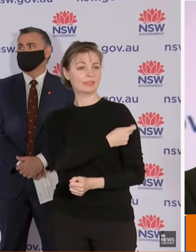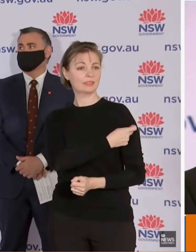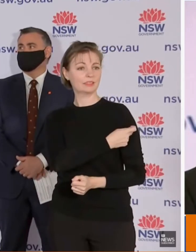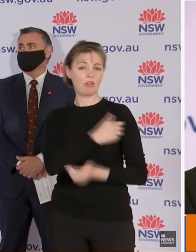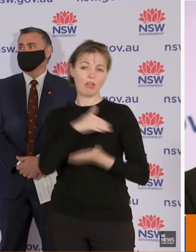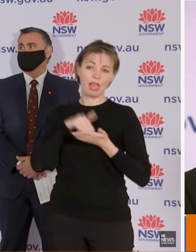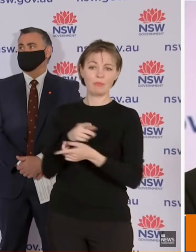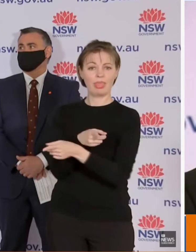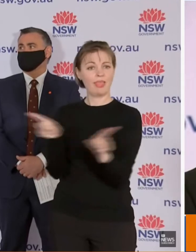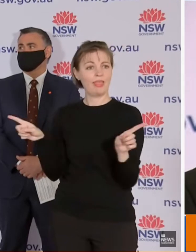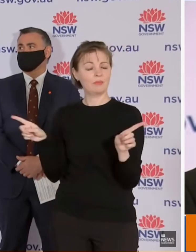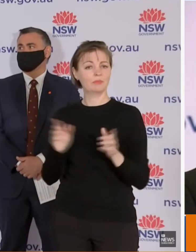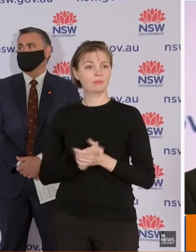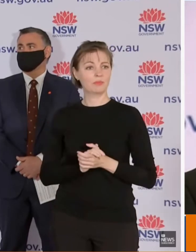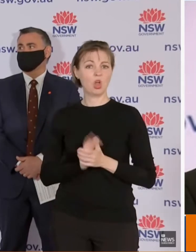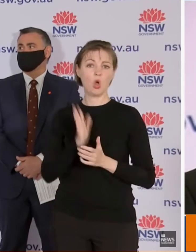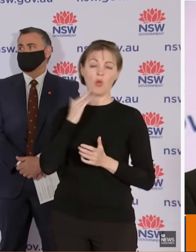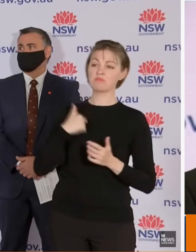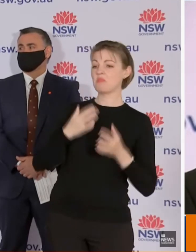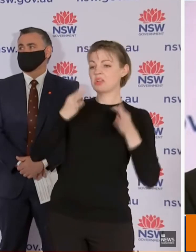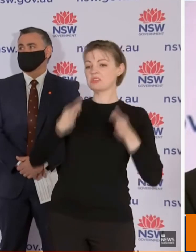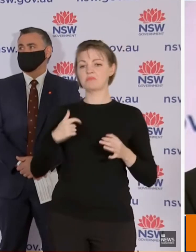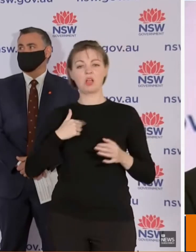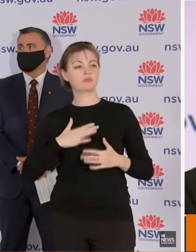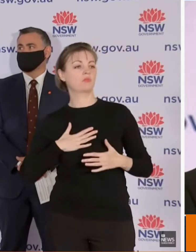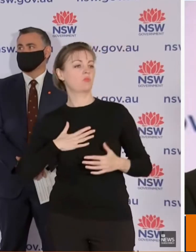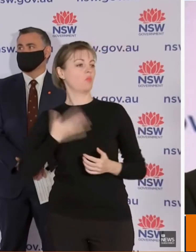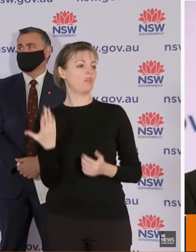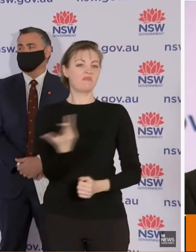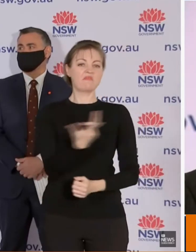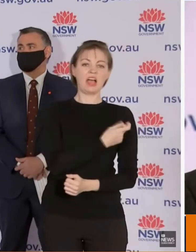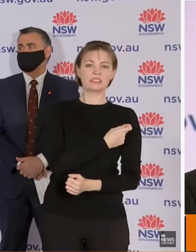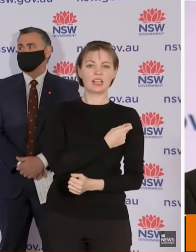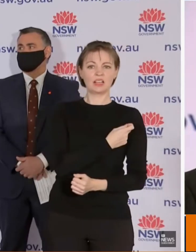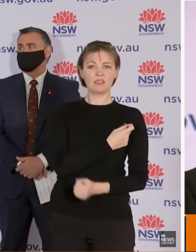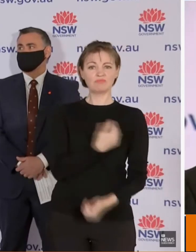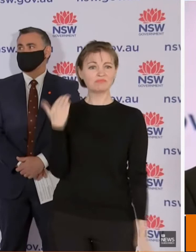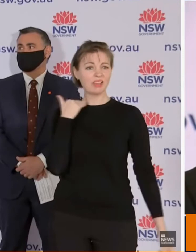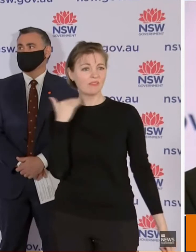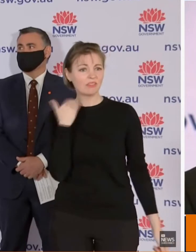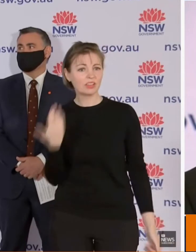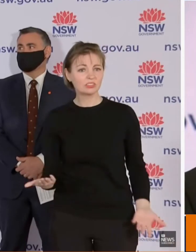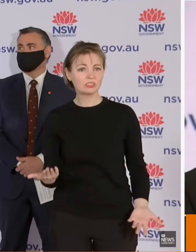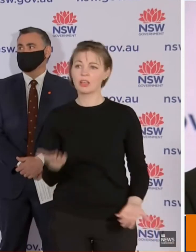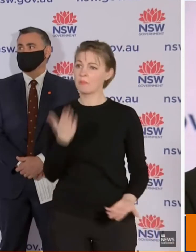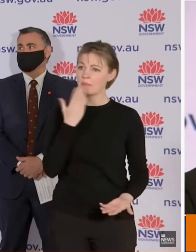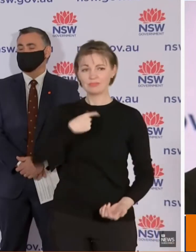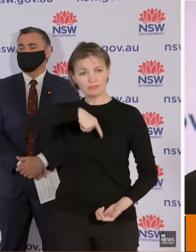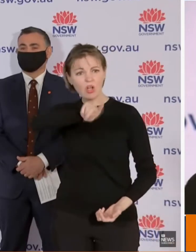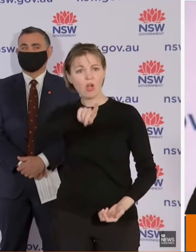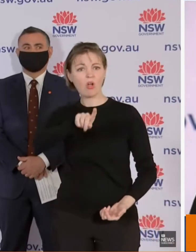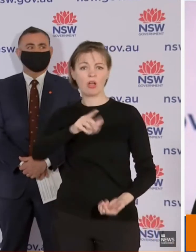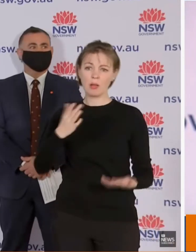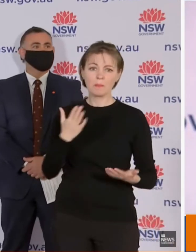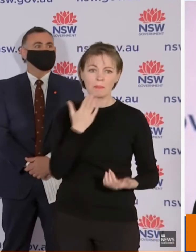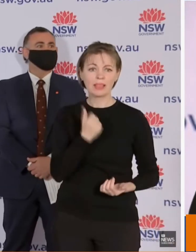vaccinated is actually self-entitled and indulgent in the extreme in the middle of a pandemic. Go and get vaccinated and be fair to the rest of your community.